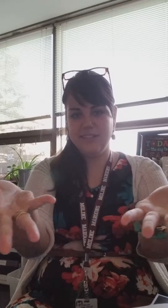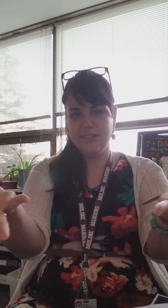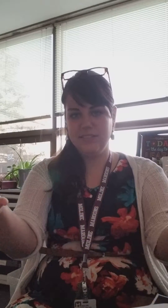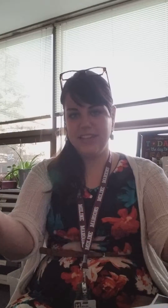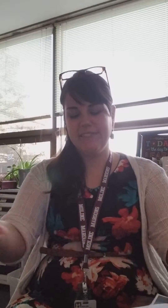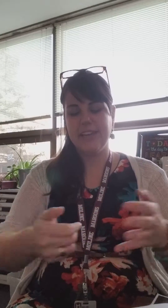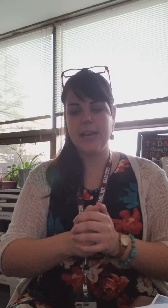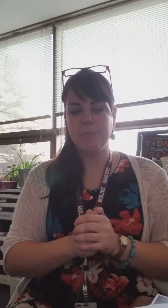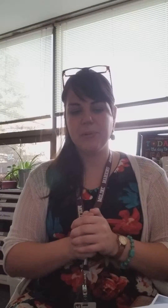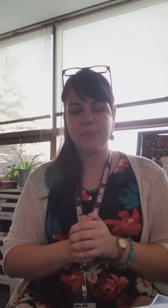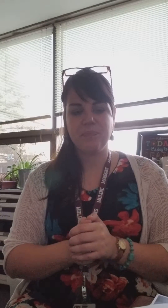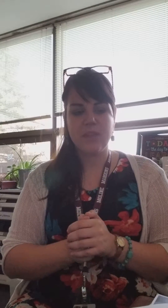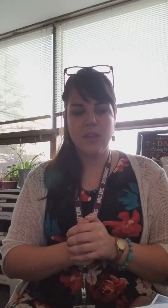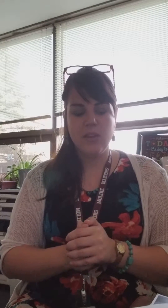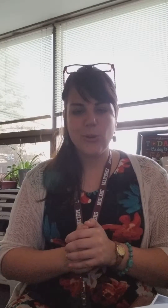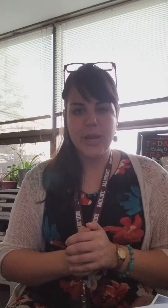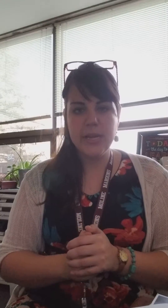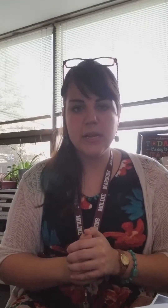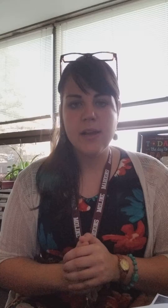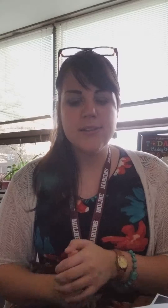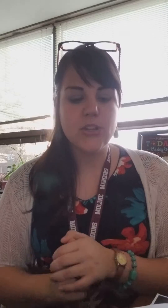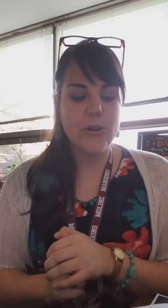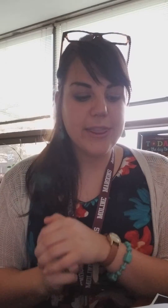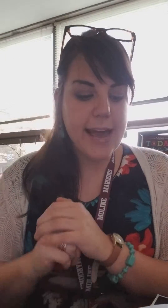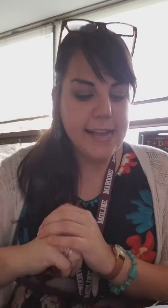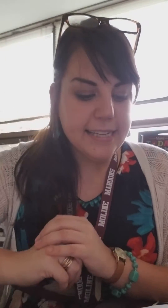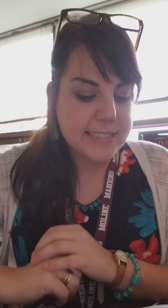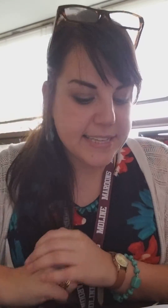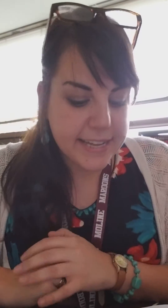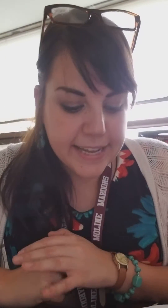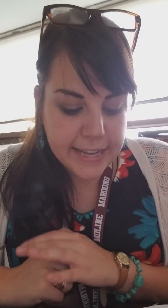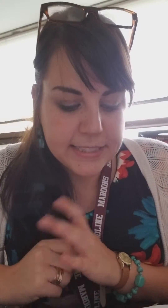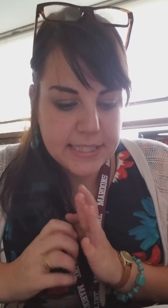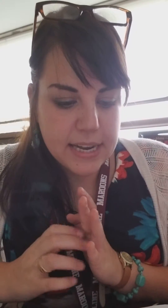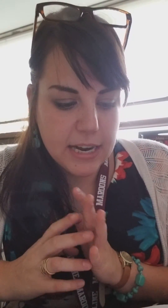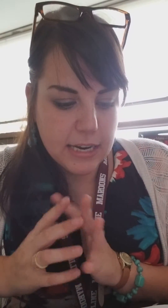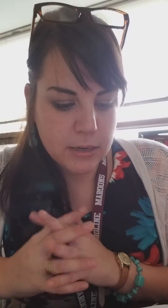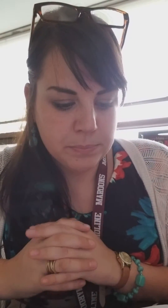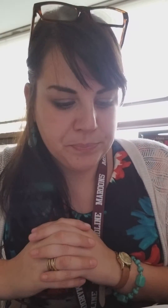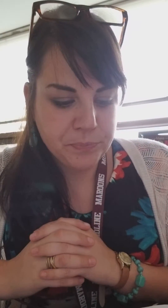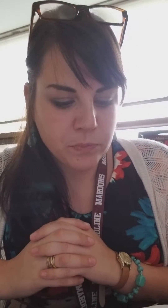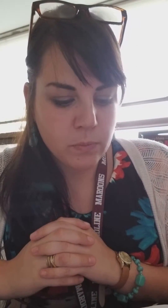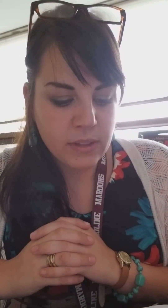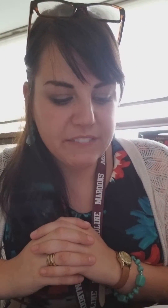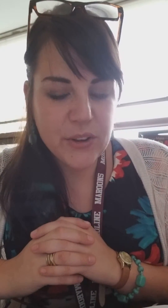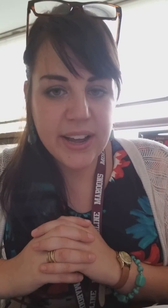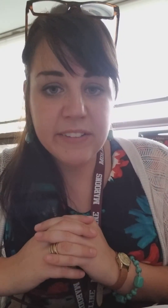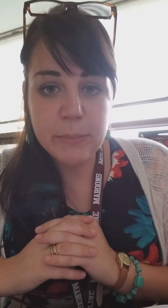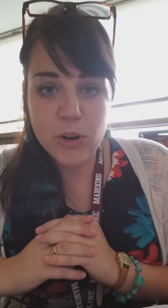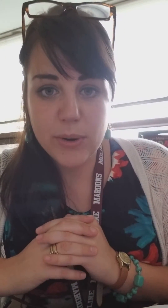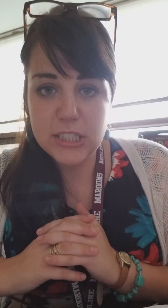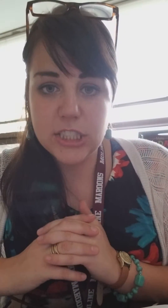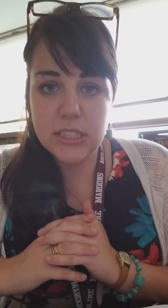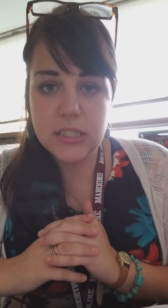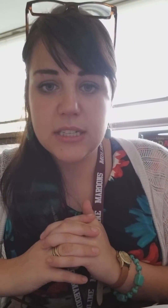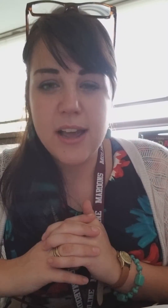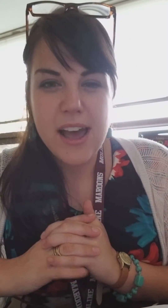and giving it up. Okay, so that is it. If you have any more questions, I